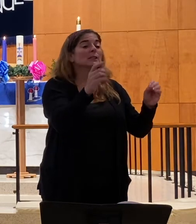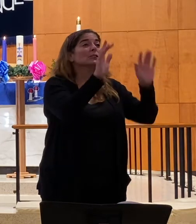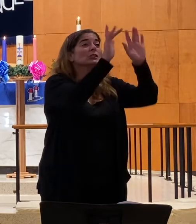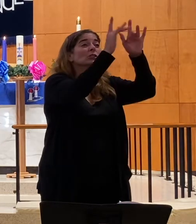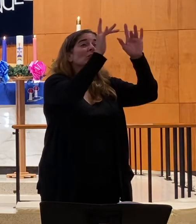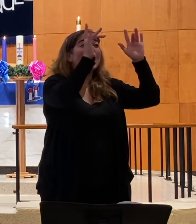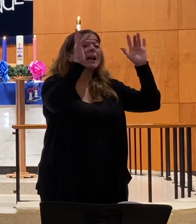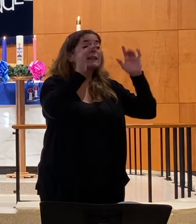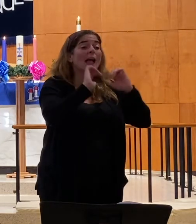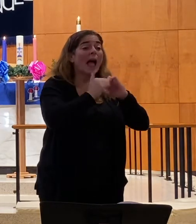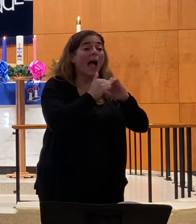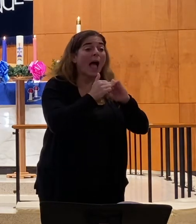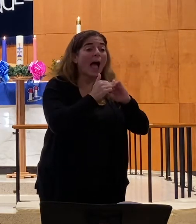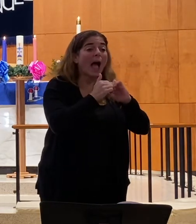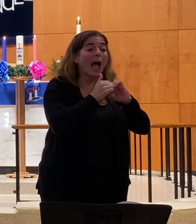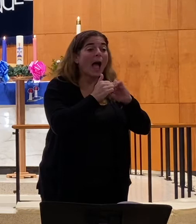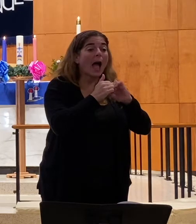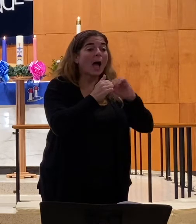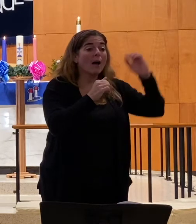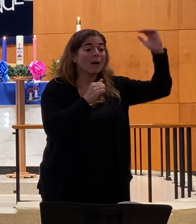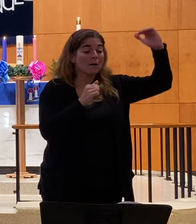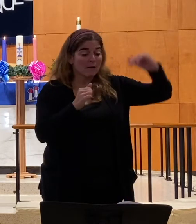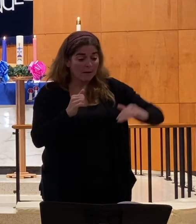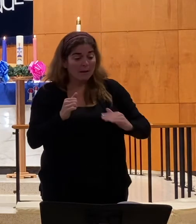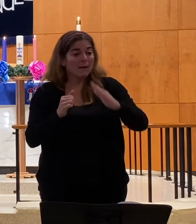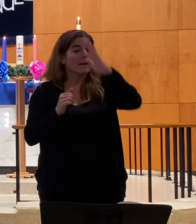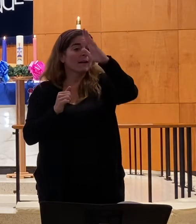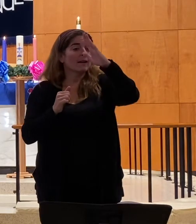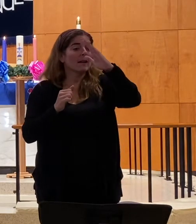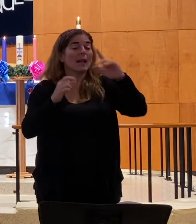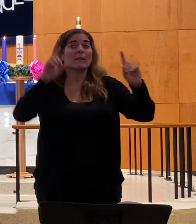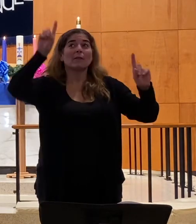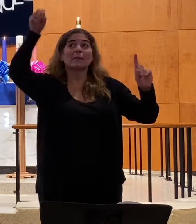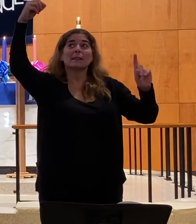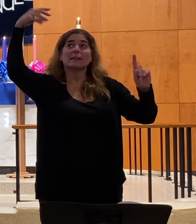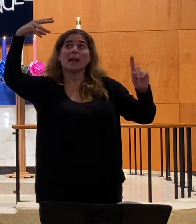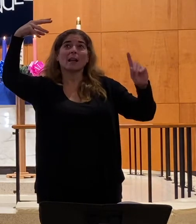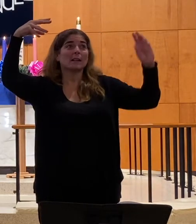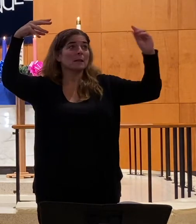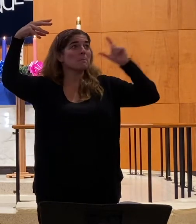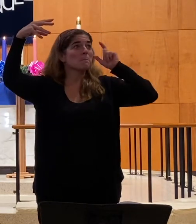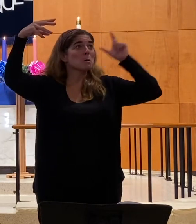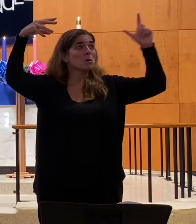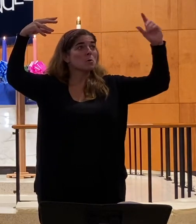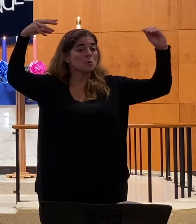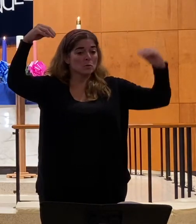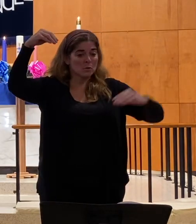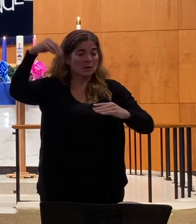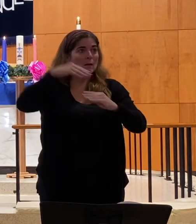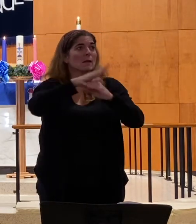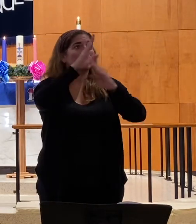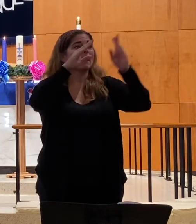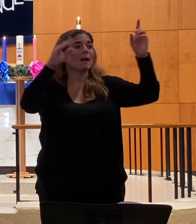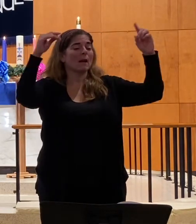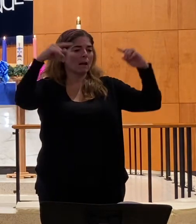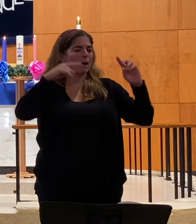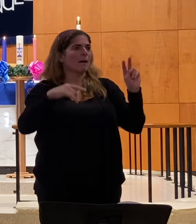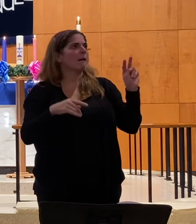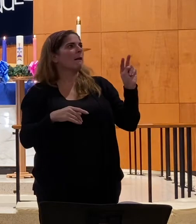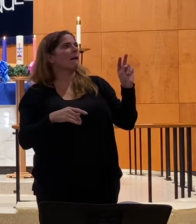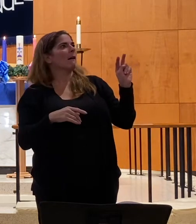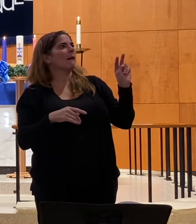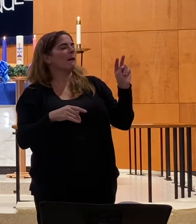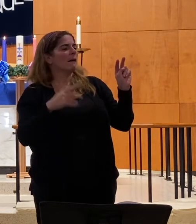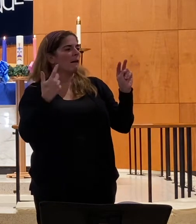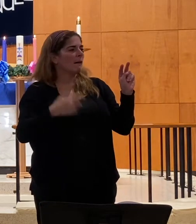shine because it reflects the light of the sun. And it suddenly dawned on me that this, what the moon was